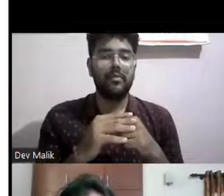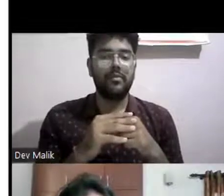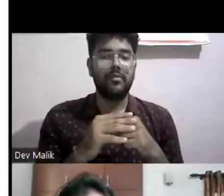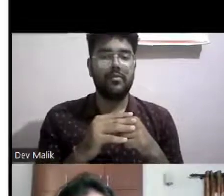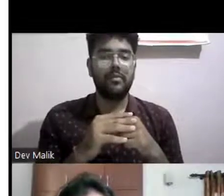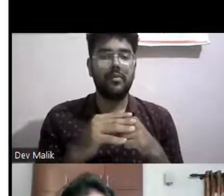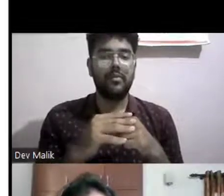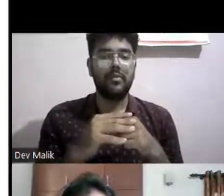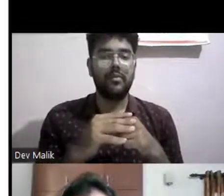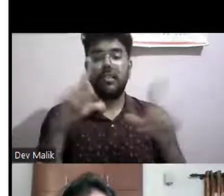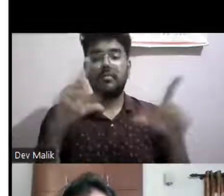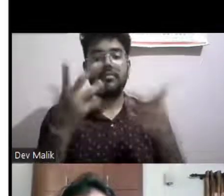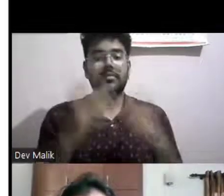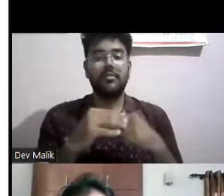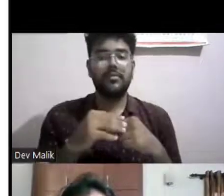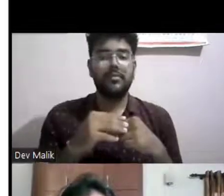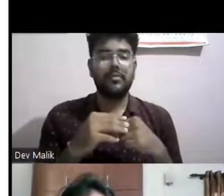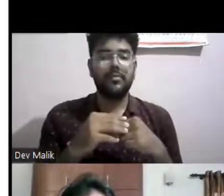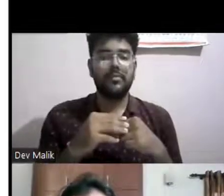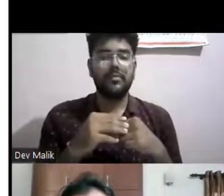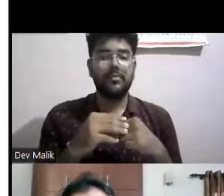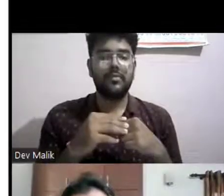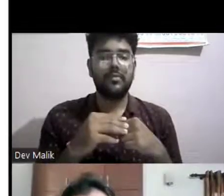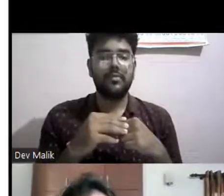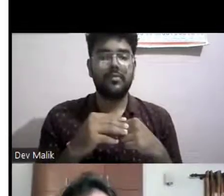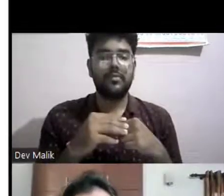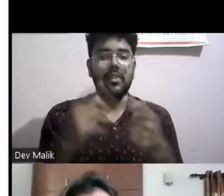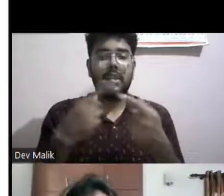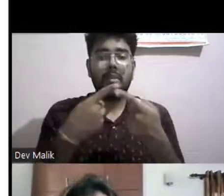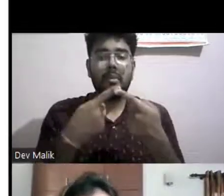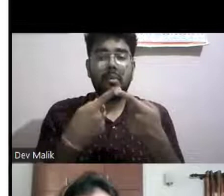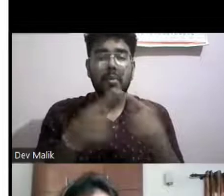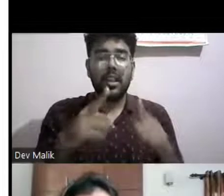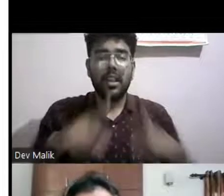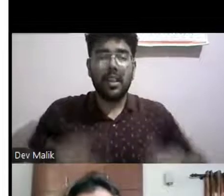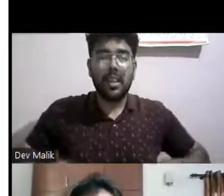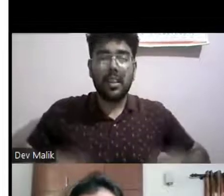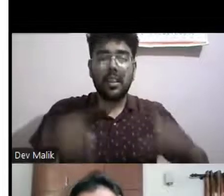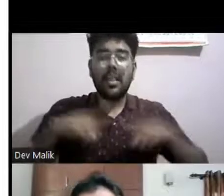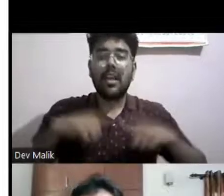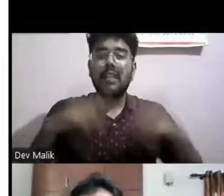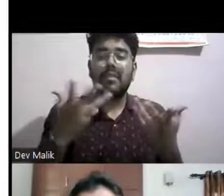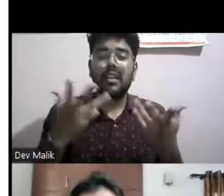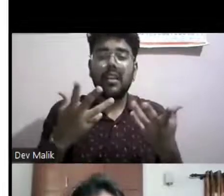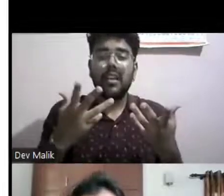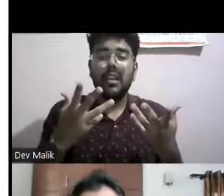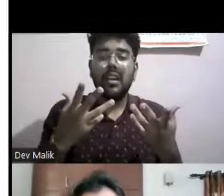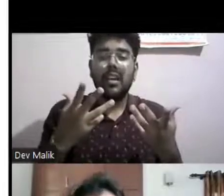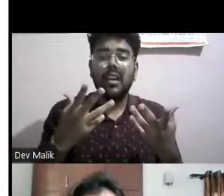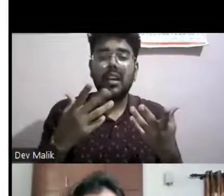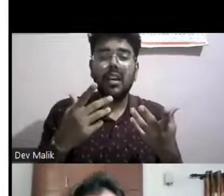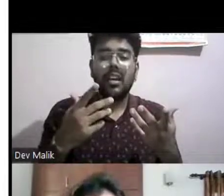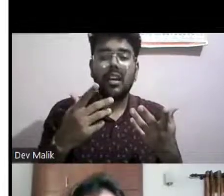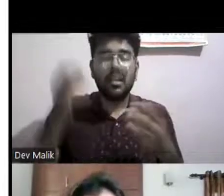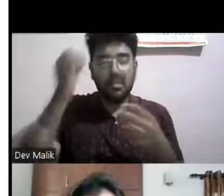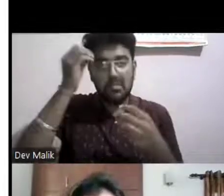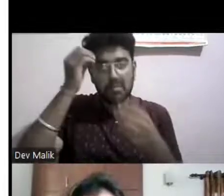And the second scene here says, but what is life without an impossible